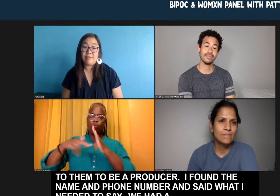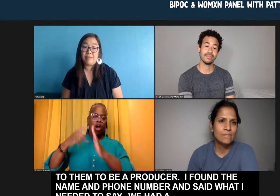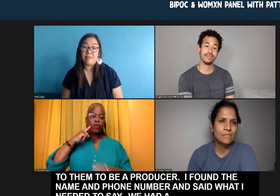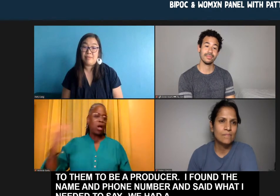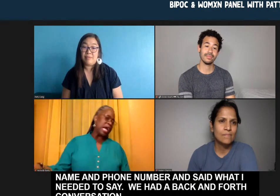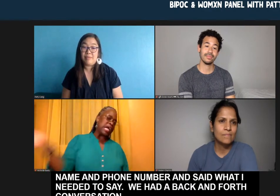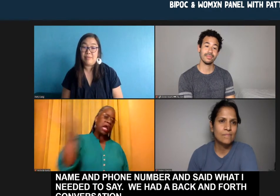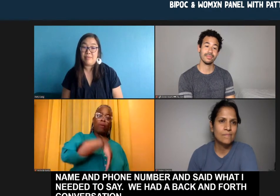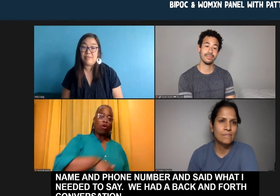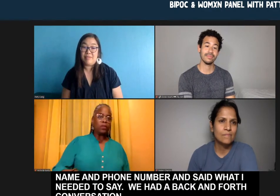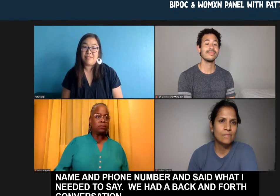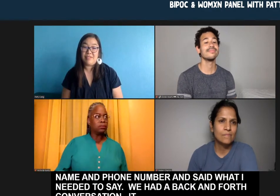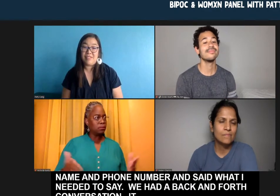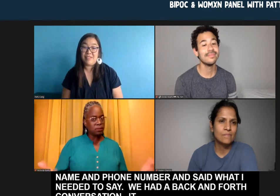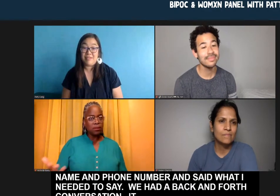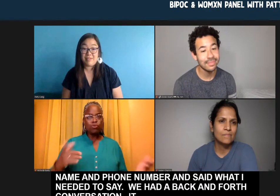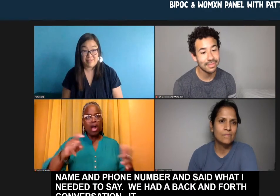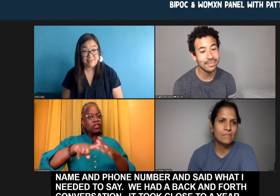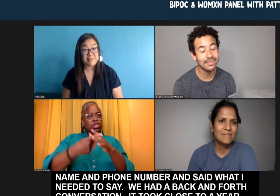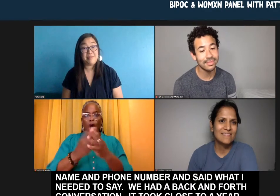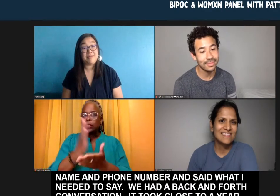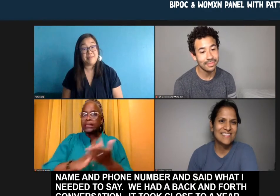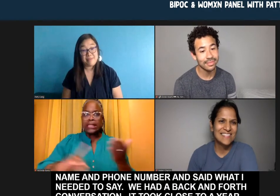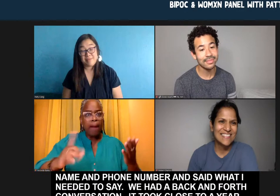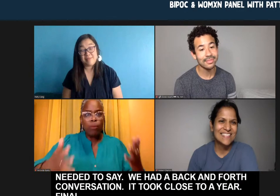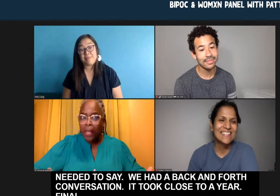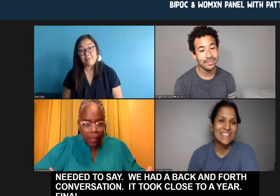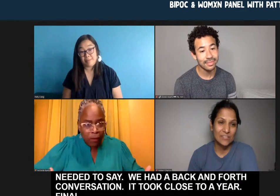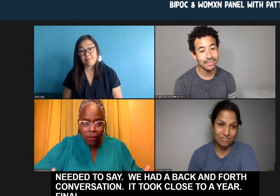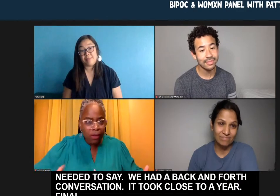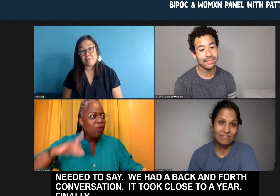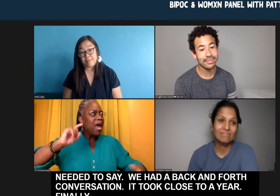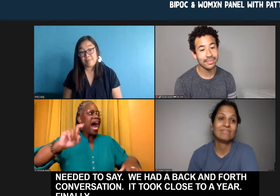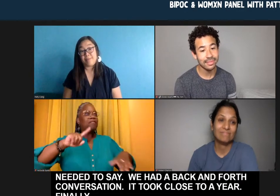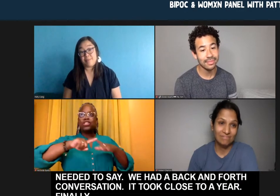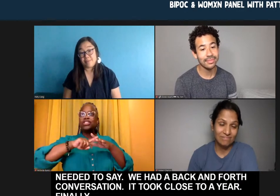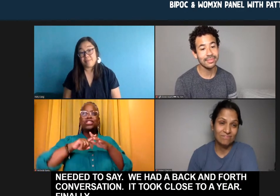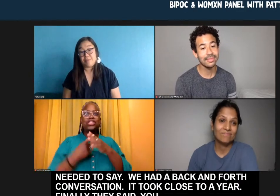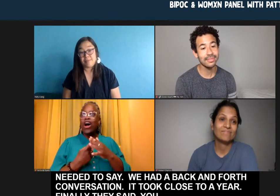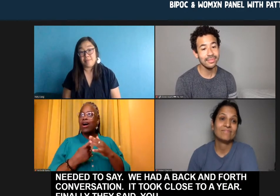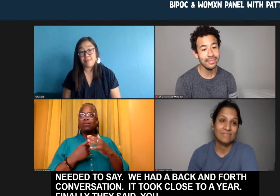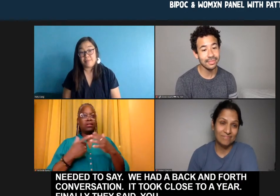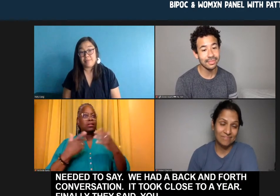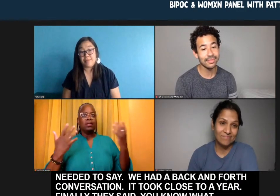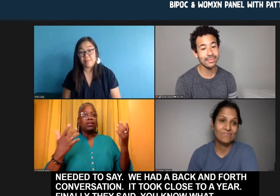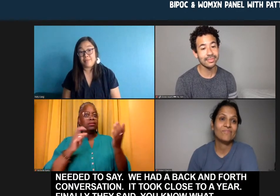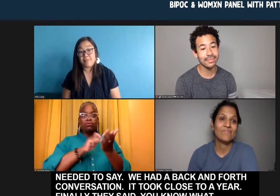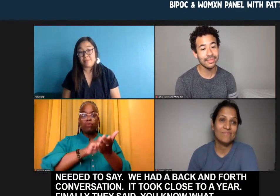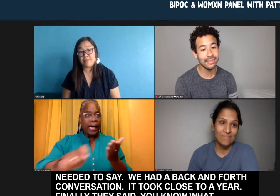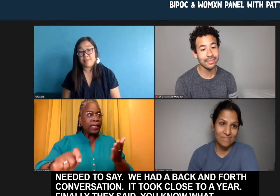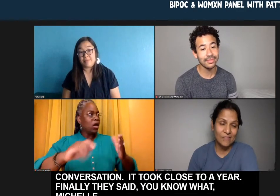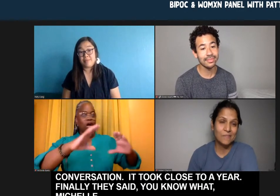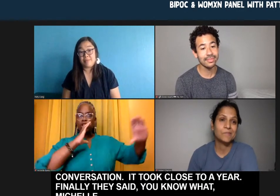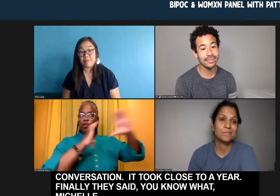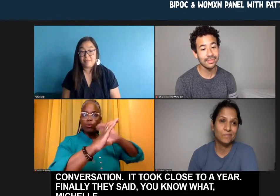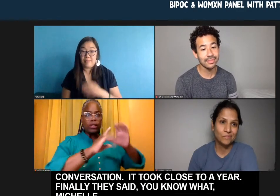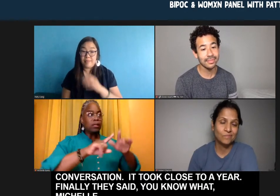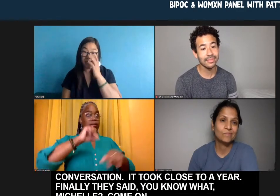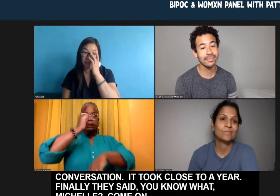what, Michelle, just come on down and we're gonna start working with you. And I mean, I had to start somewhere. I have to start somewhere, you know?